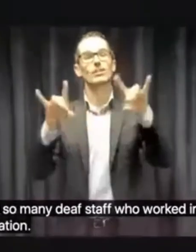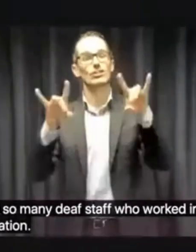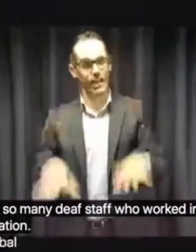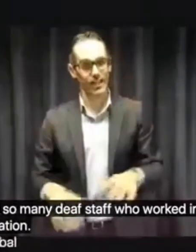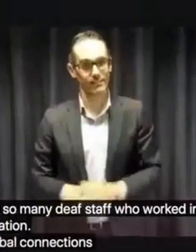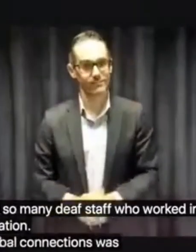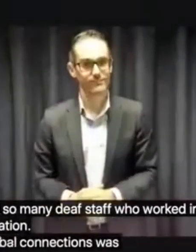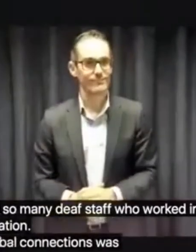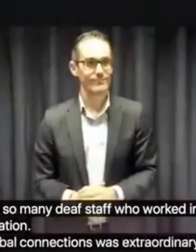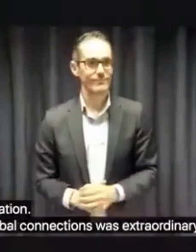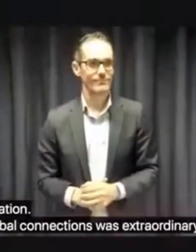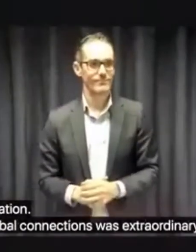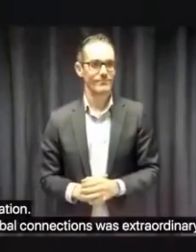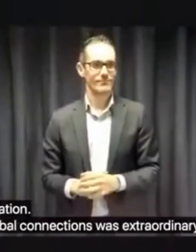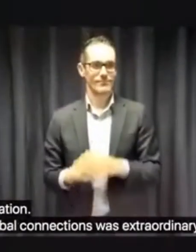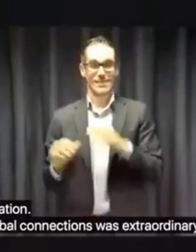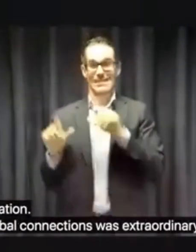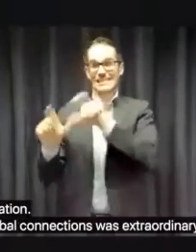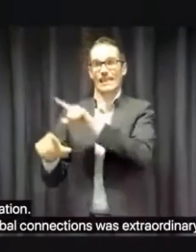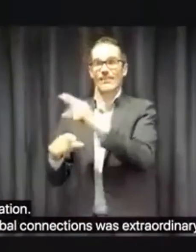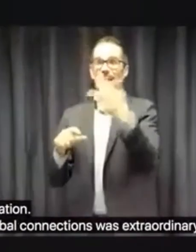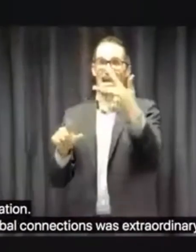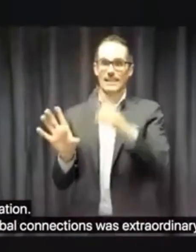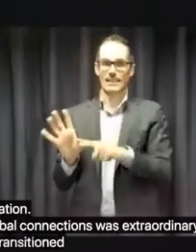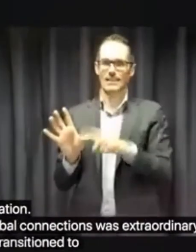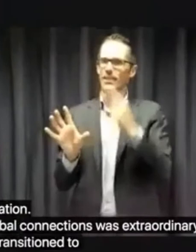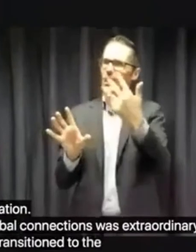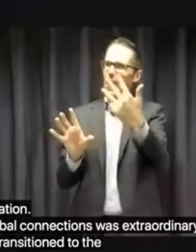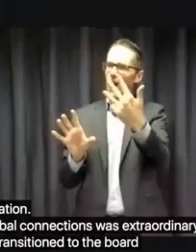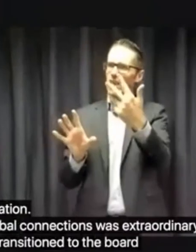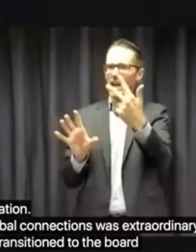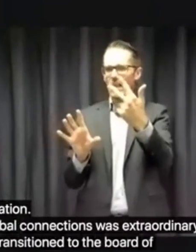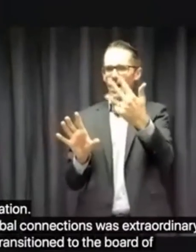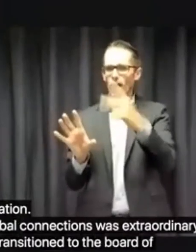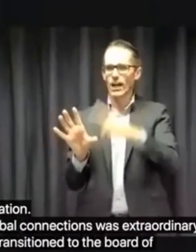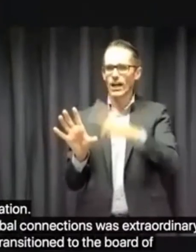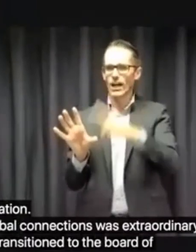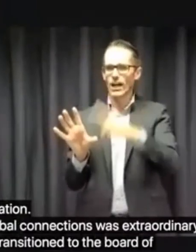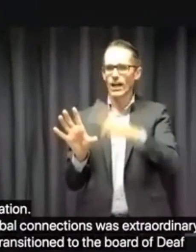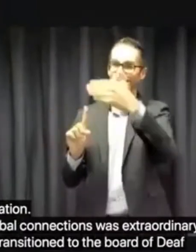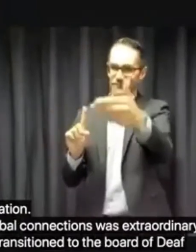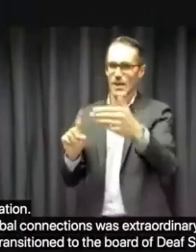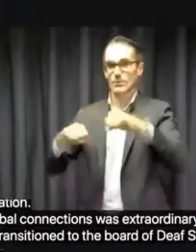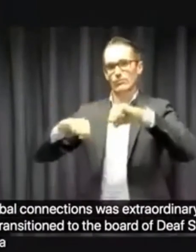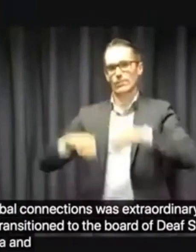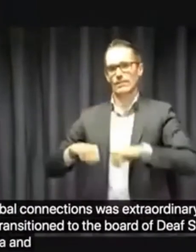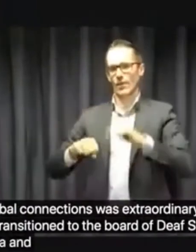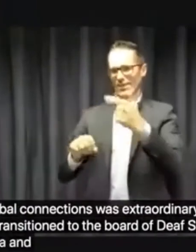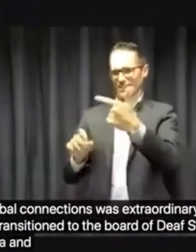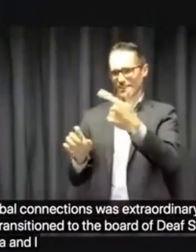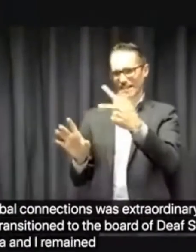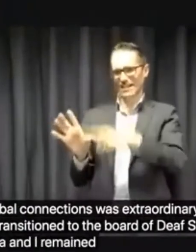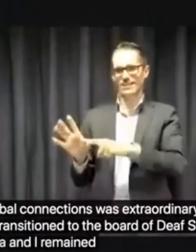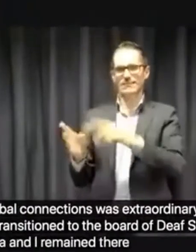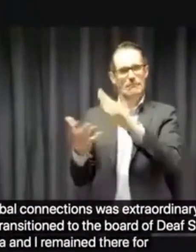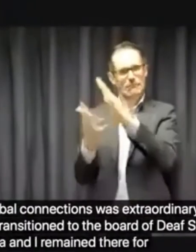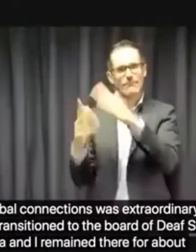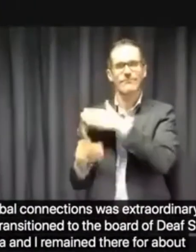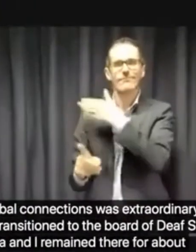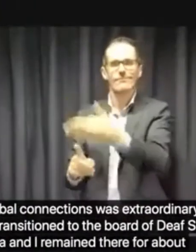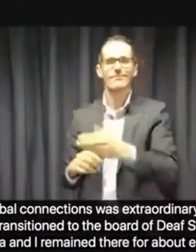the Board of Gifted Sports Australia. And I remained in cricket 8 or 9 years. I was president